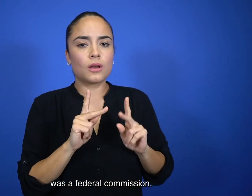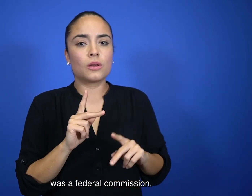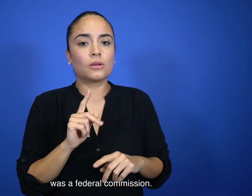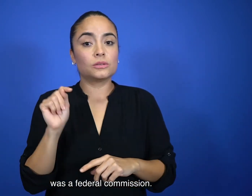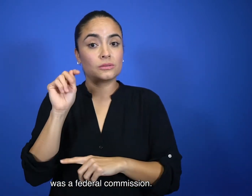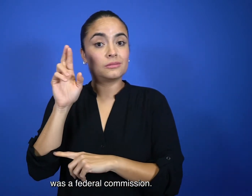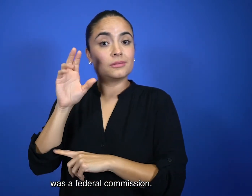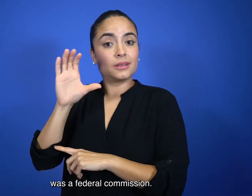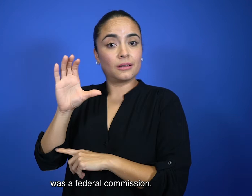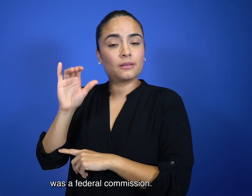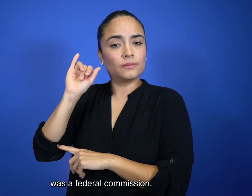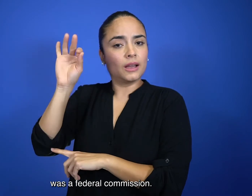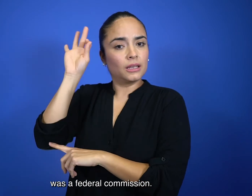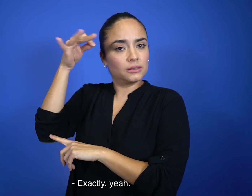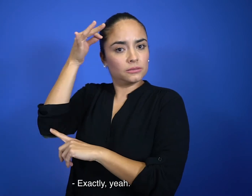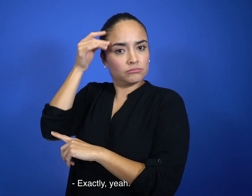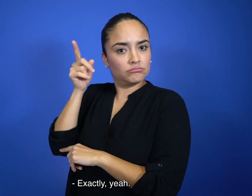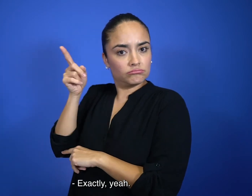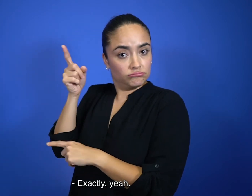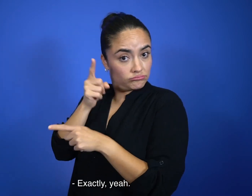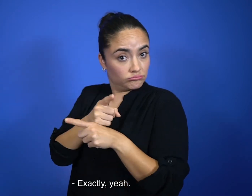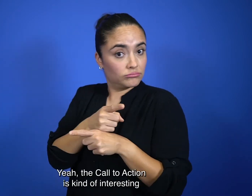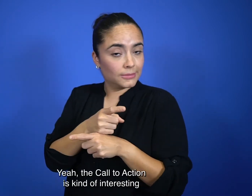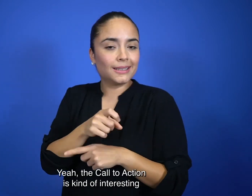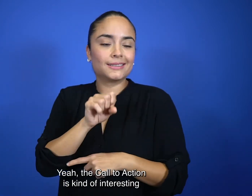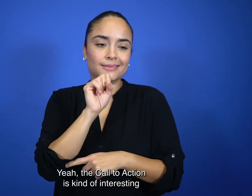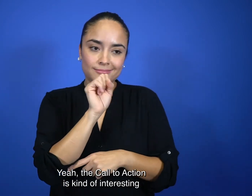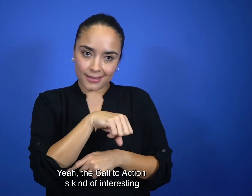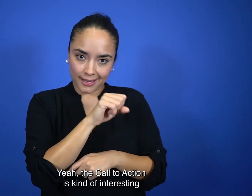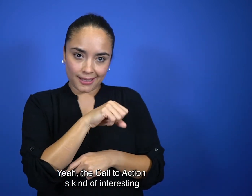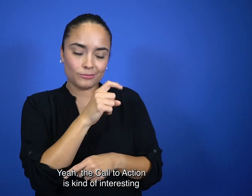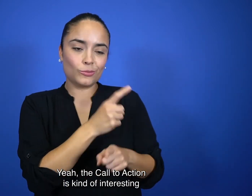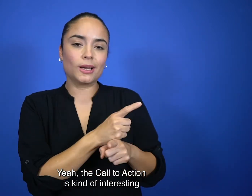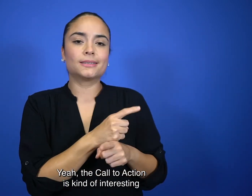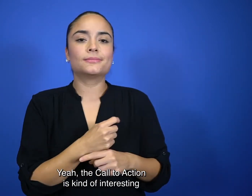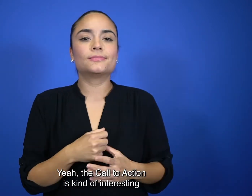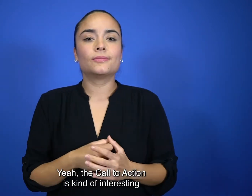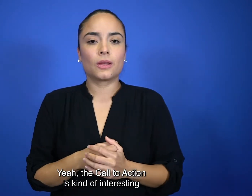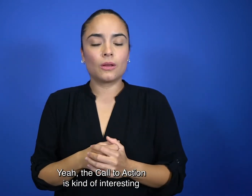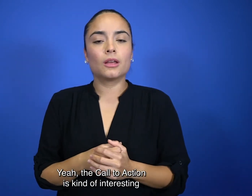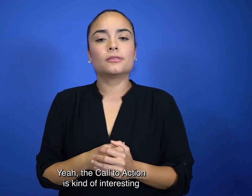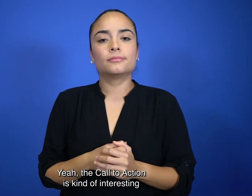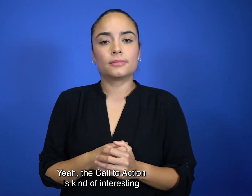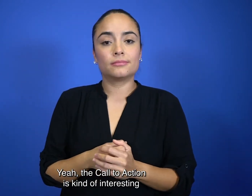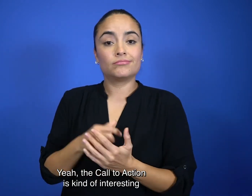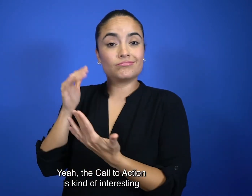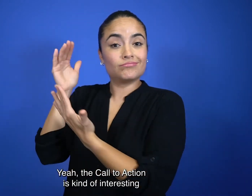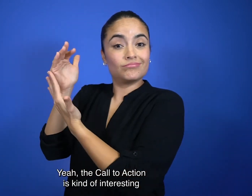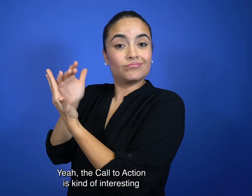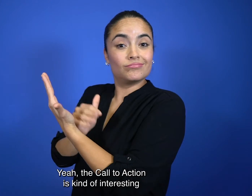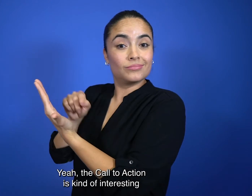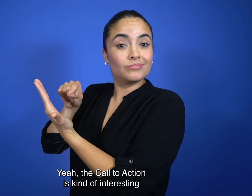a federal commission. Exactly. Yeah. Yeah. The call to action is kind of interesting